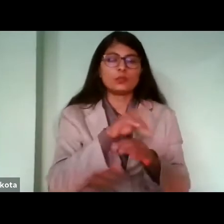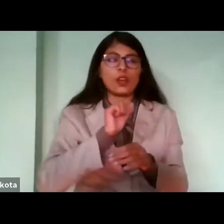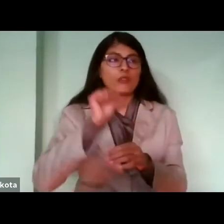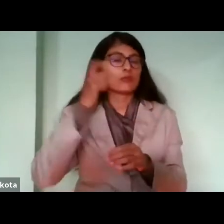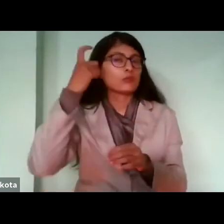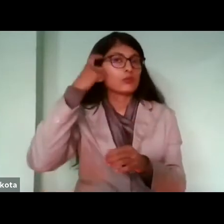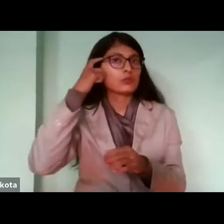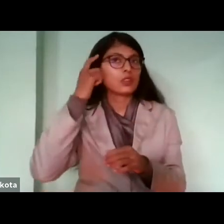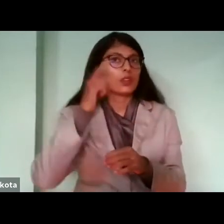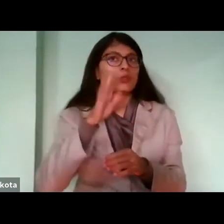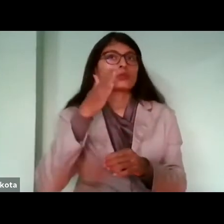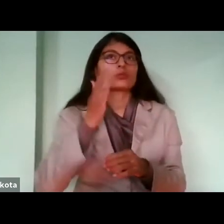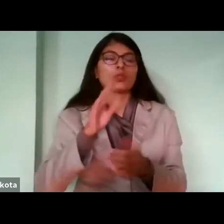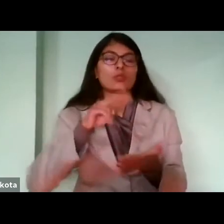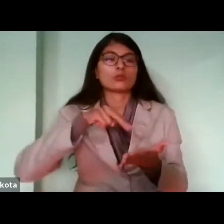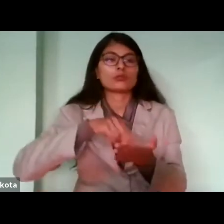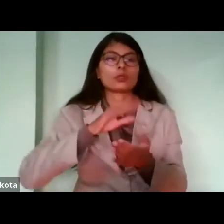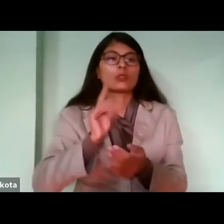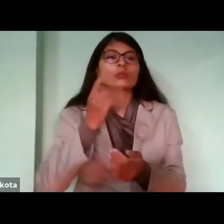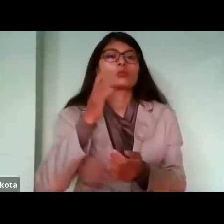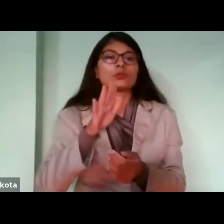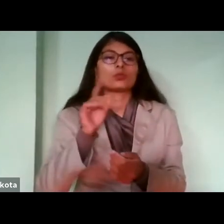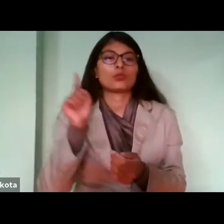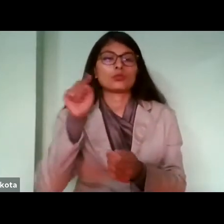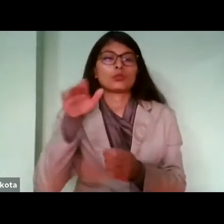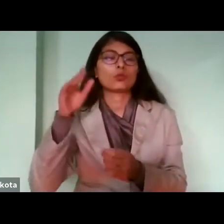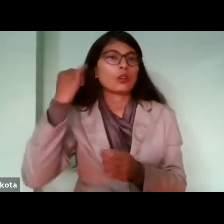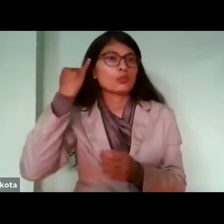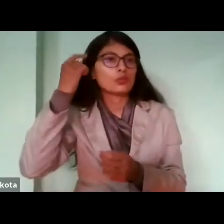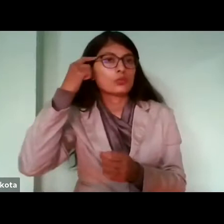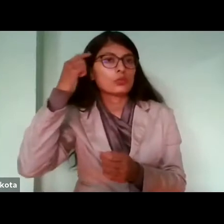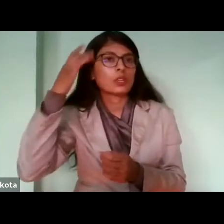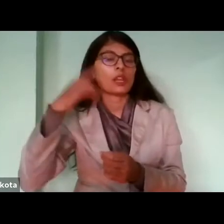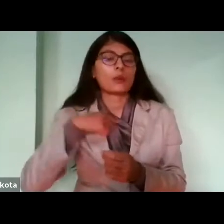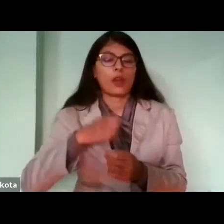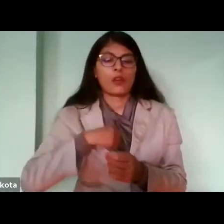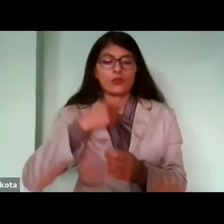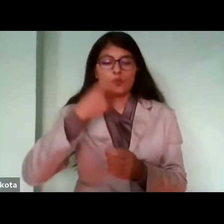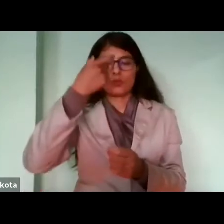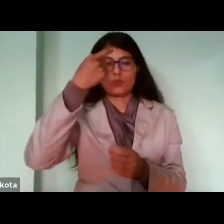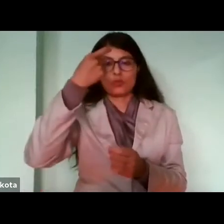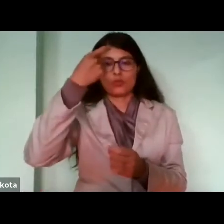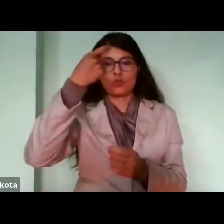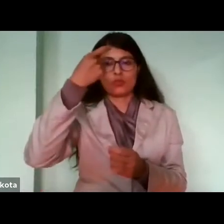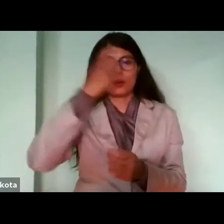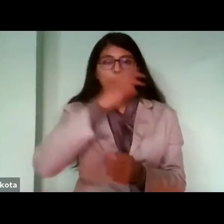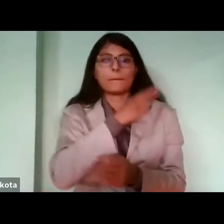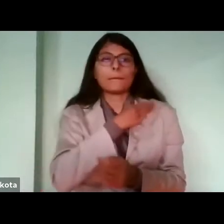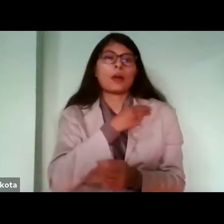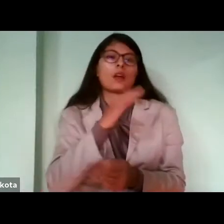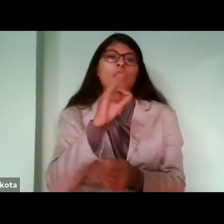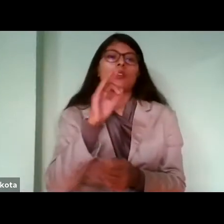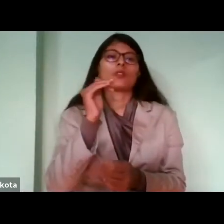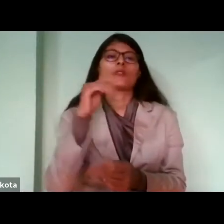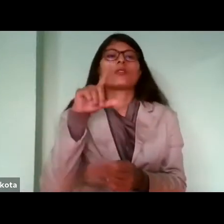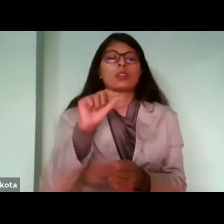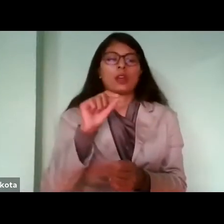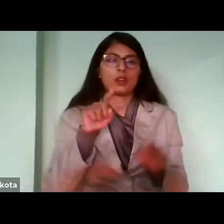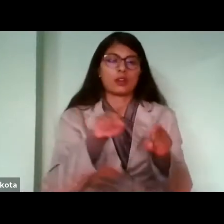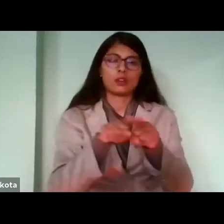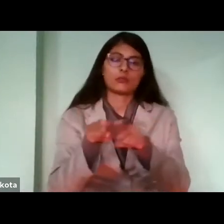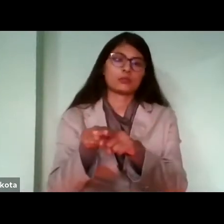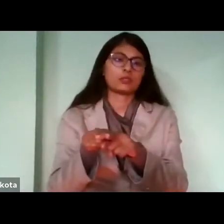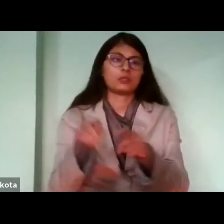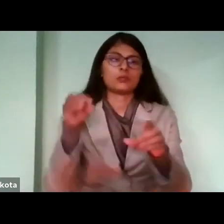position does not even acknowledge our humanity, let alone our bodily autonomy and our agency